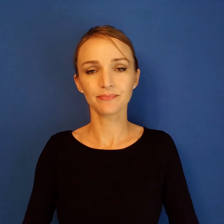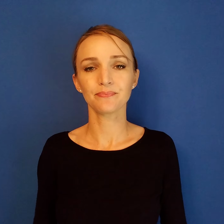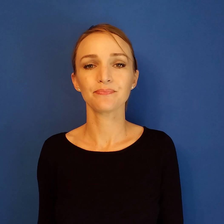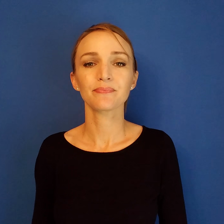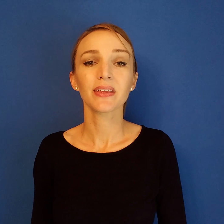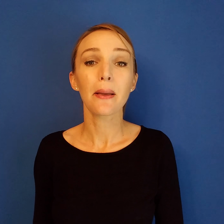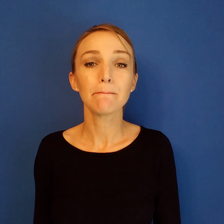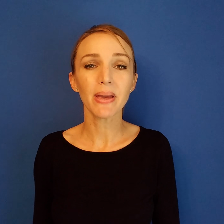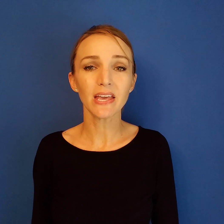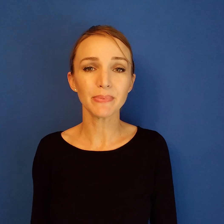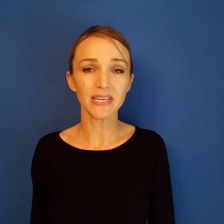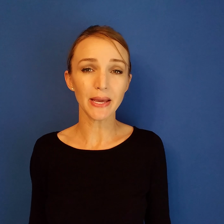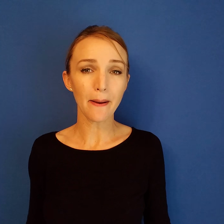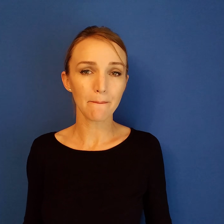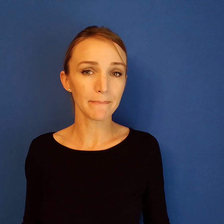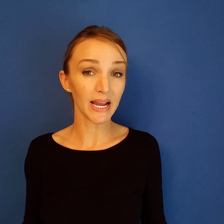Maybe. Might.